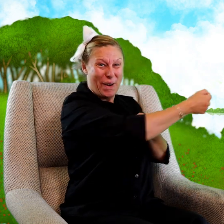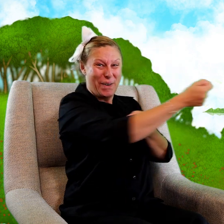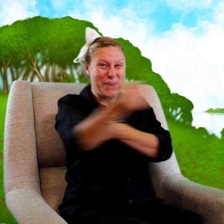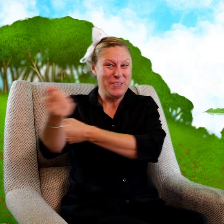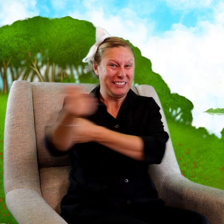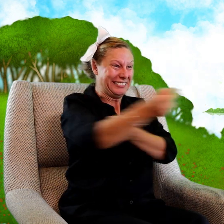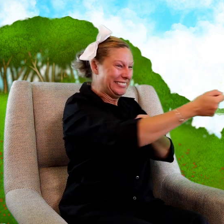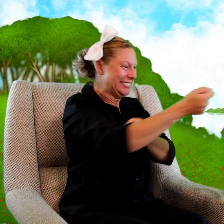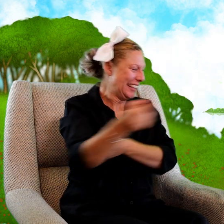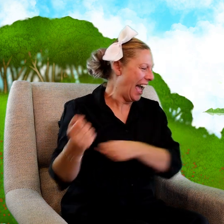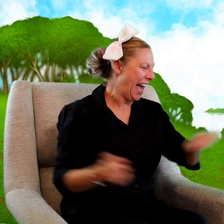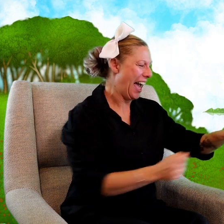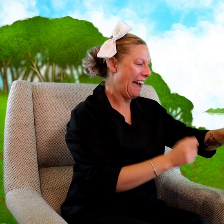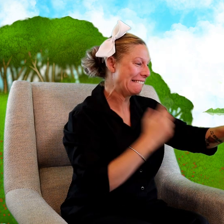hose. Shhh.